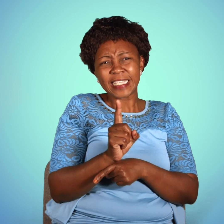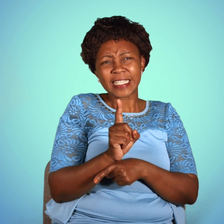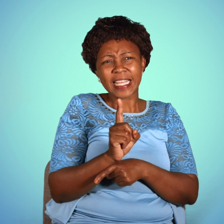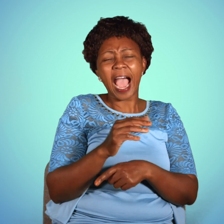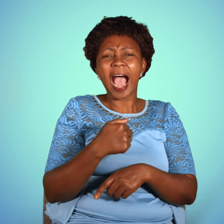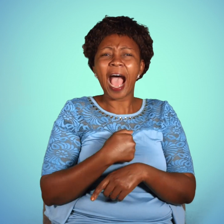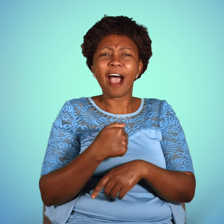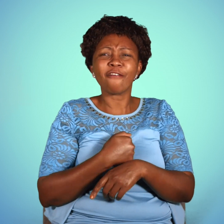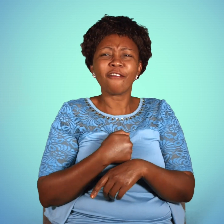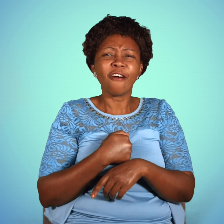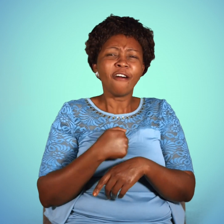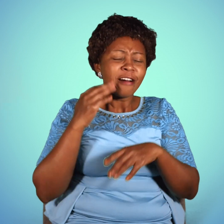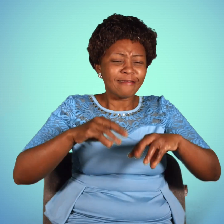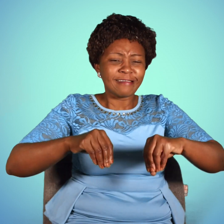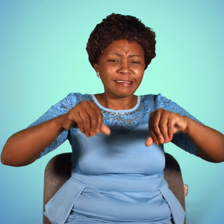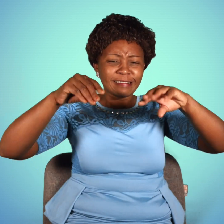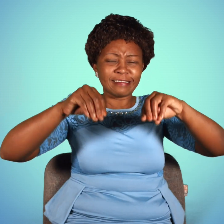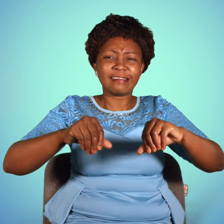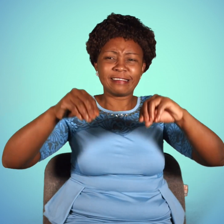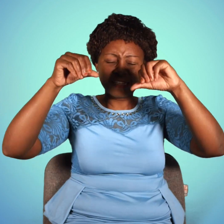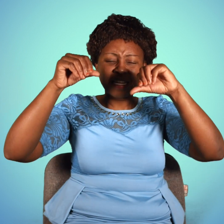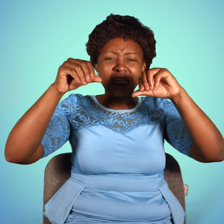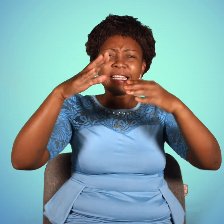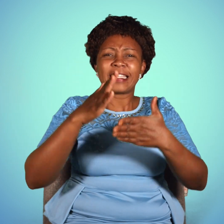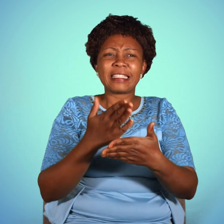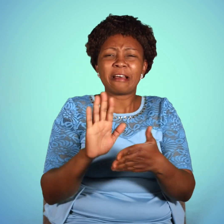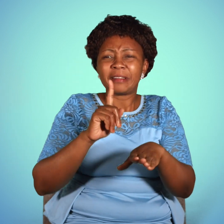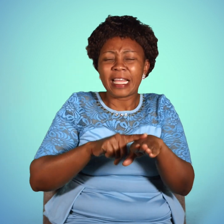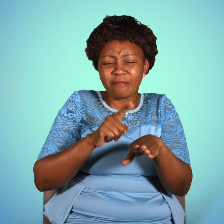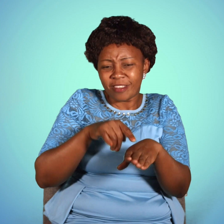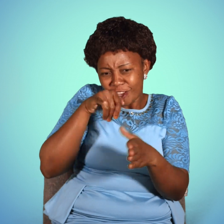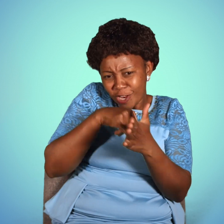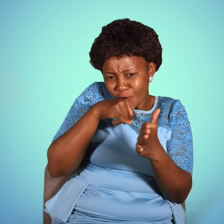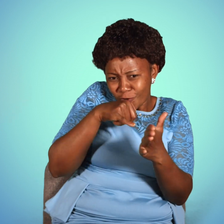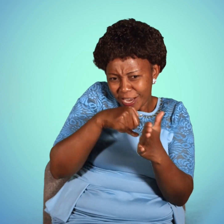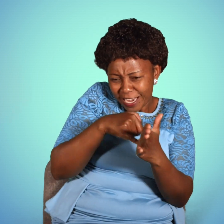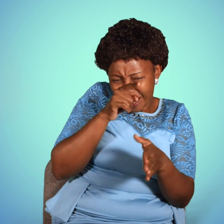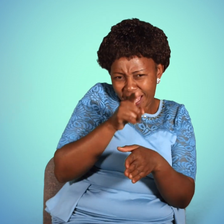ejaculation, the penis releases a colorless fluid which sometimes